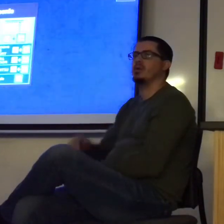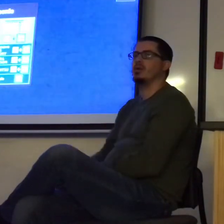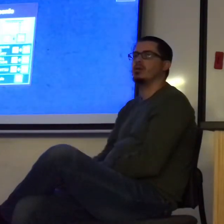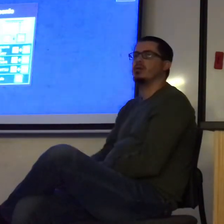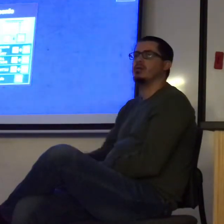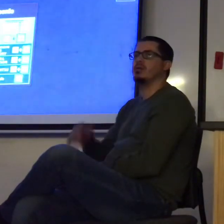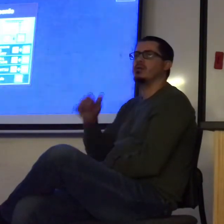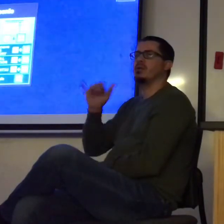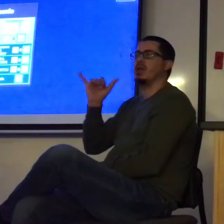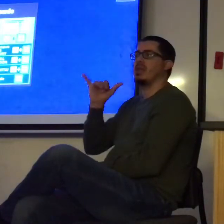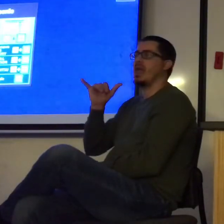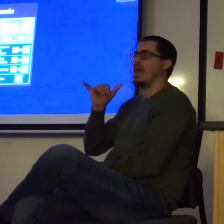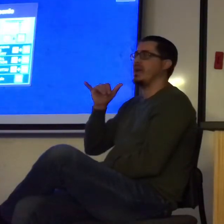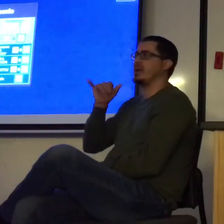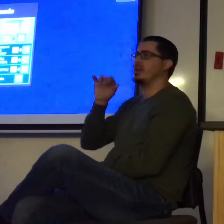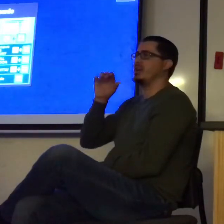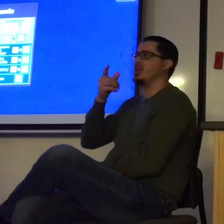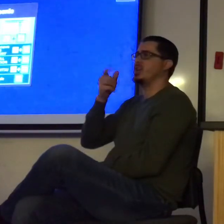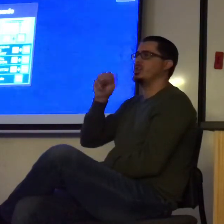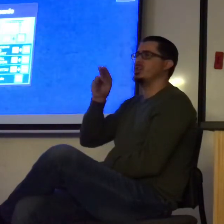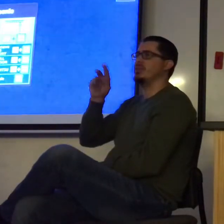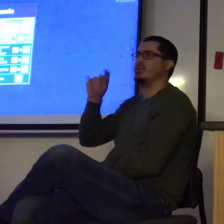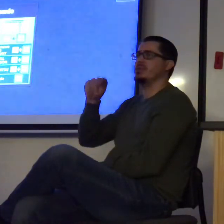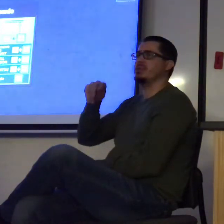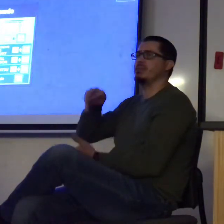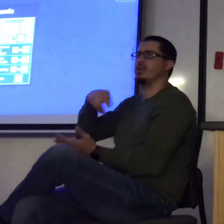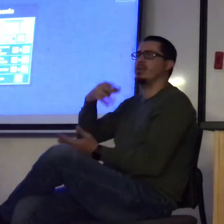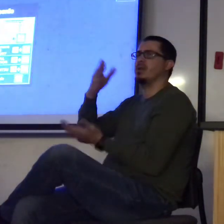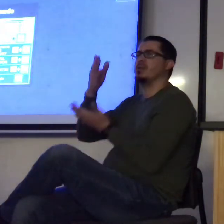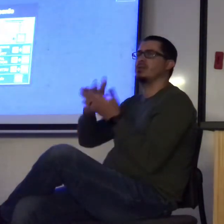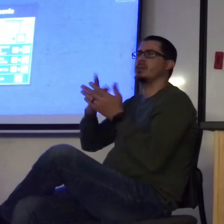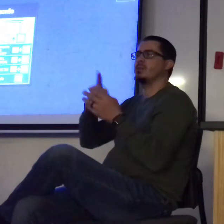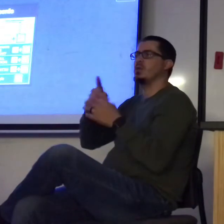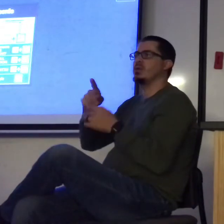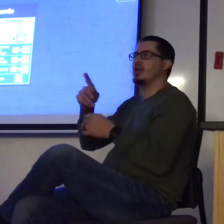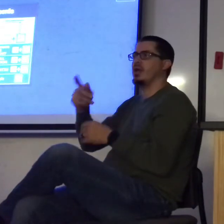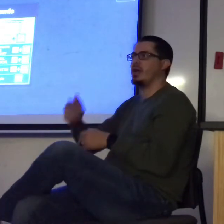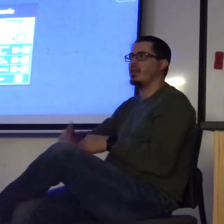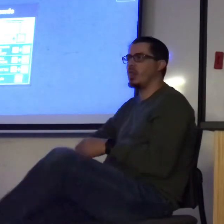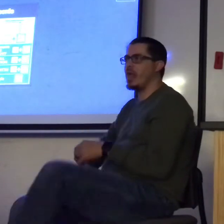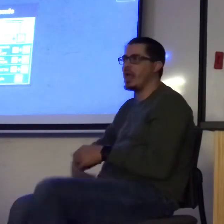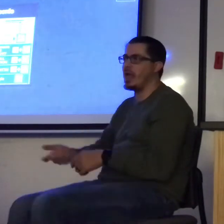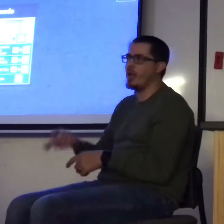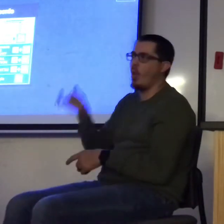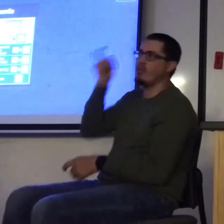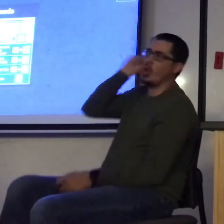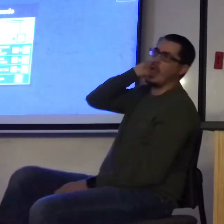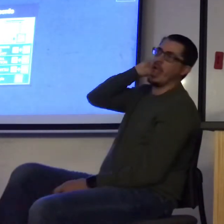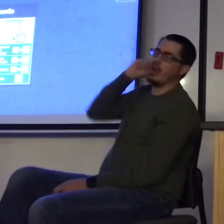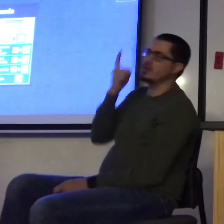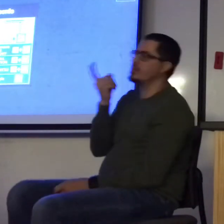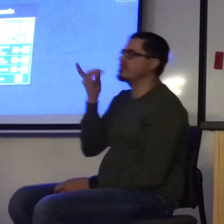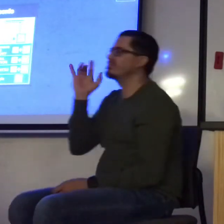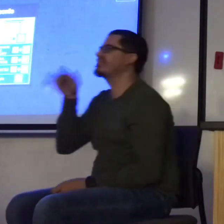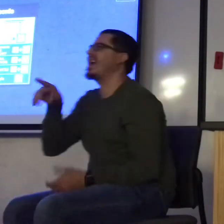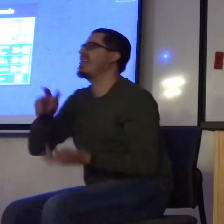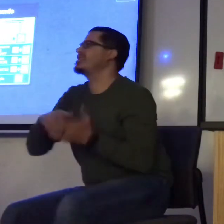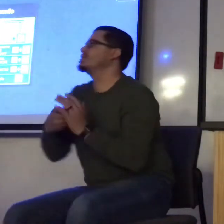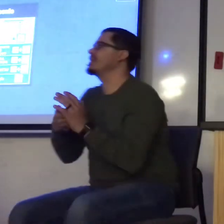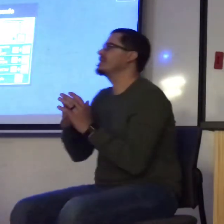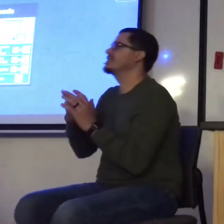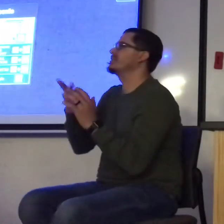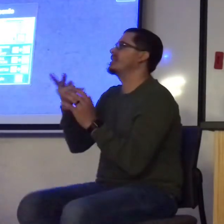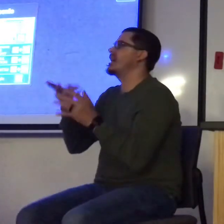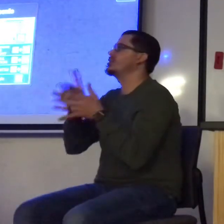Like gymnasts? Like, you know how ballerinas? Some people could just, like, put their leg over their head or something? Yeah, that just means the joint is